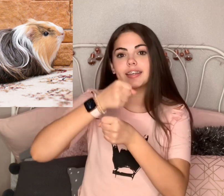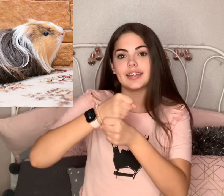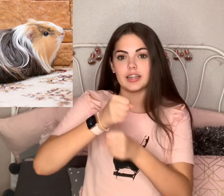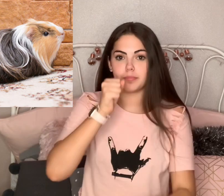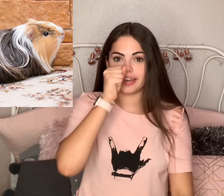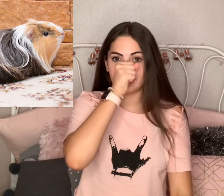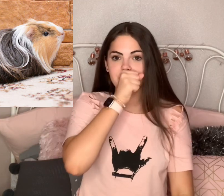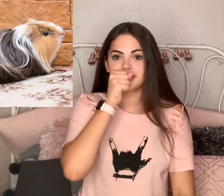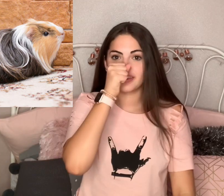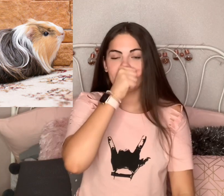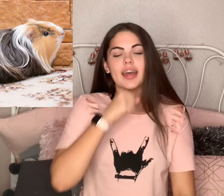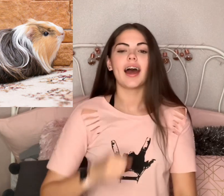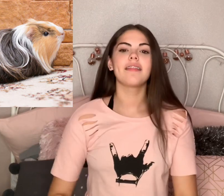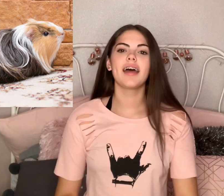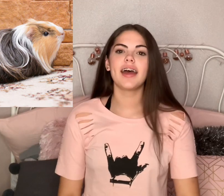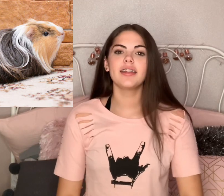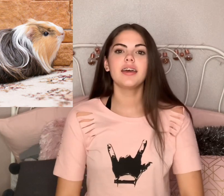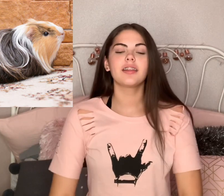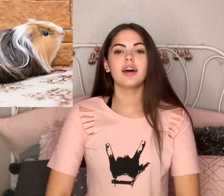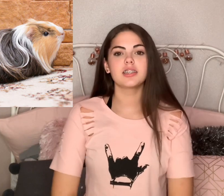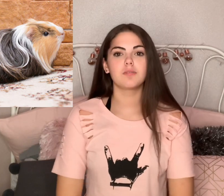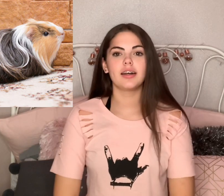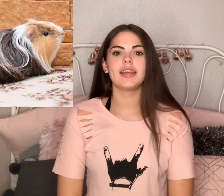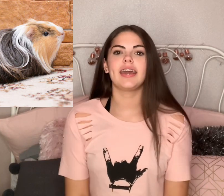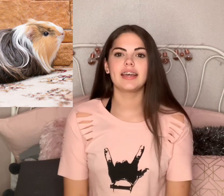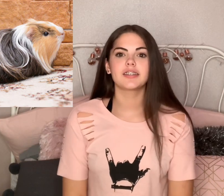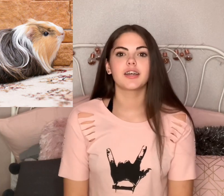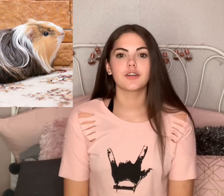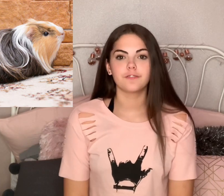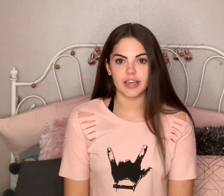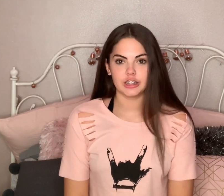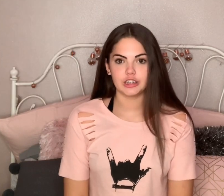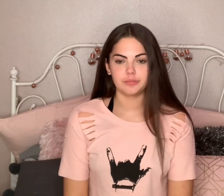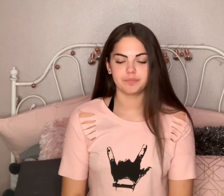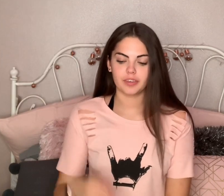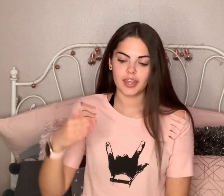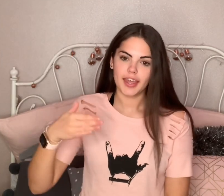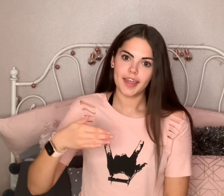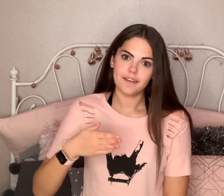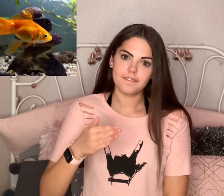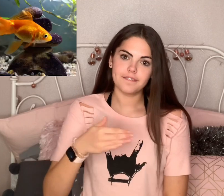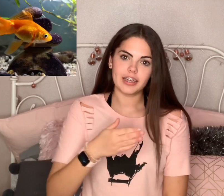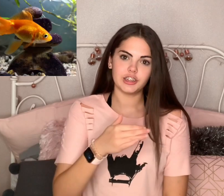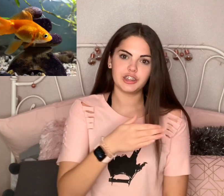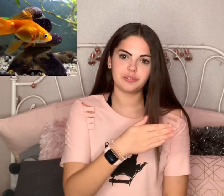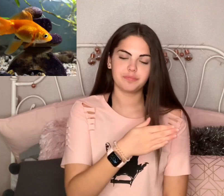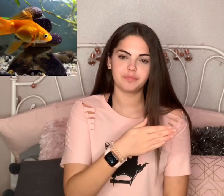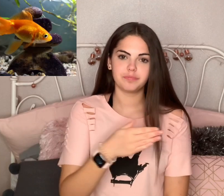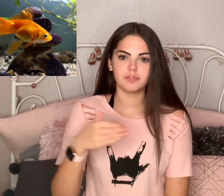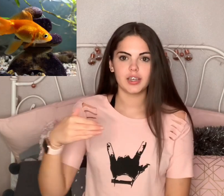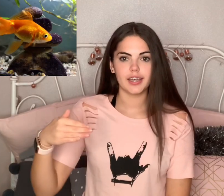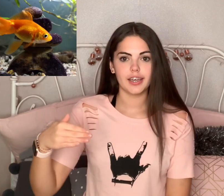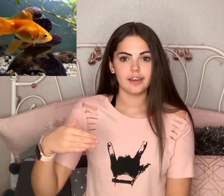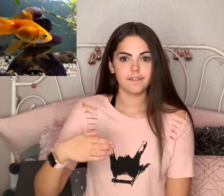Guinea pig. And then the last one is fish. Fish.